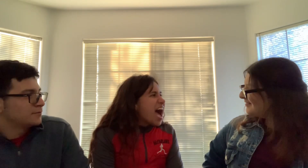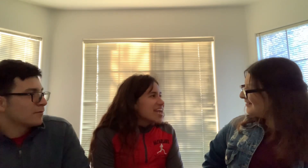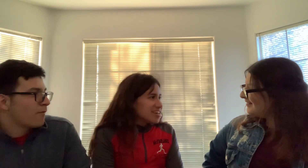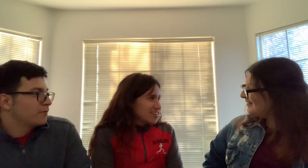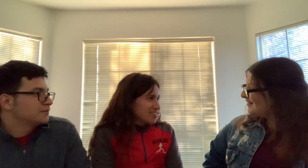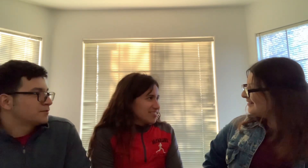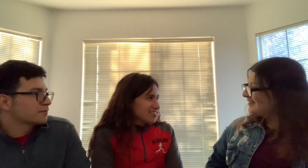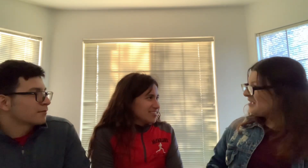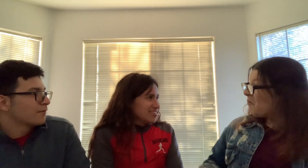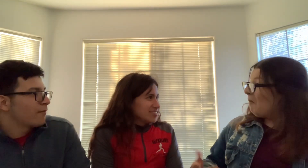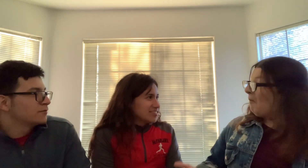like.